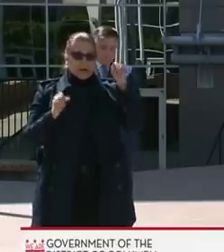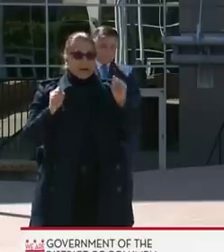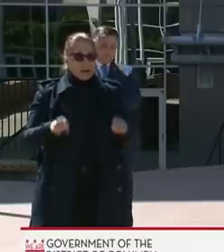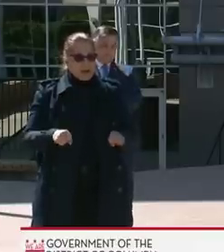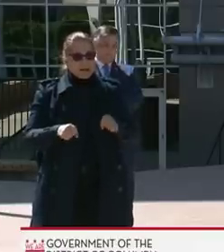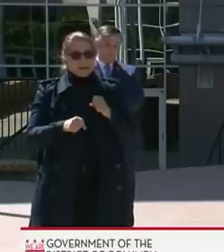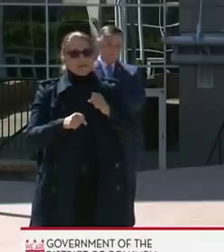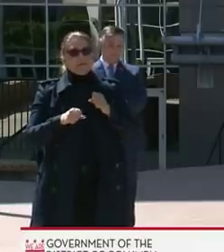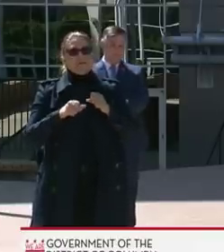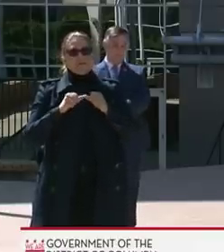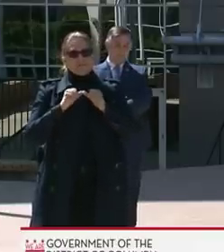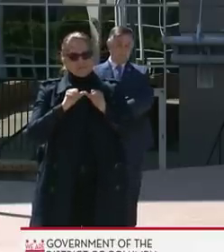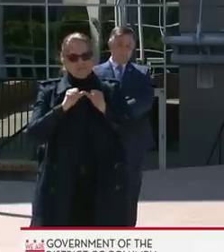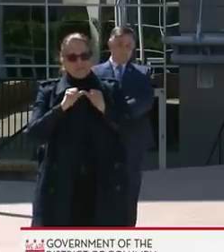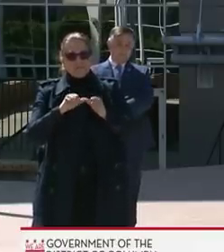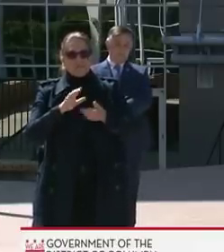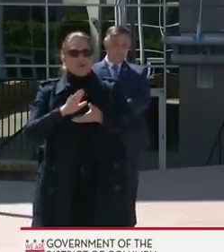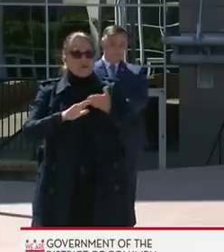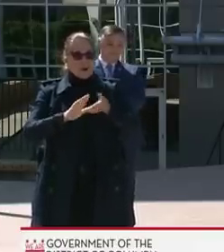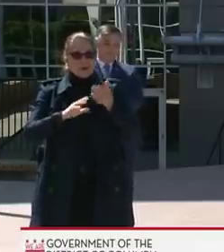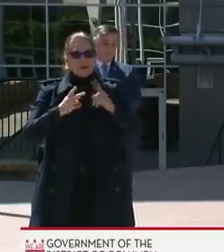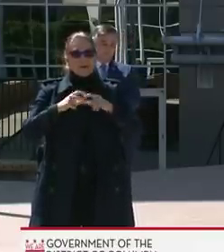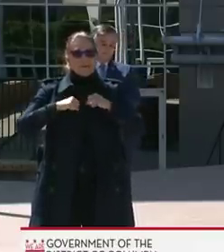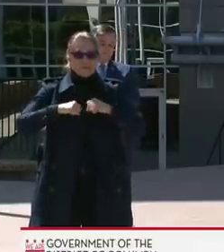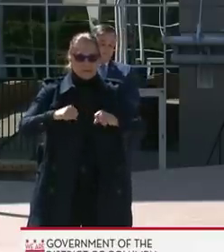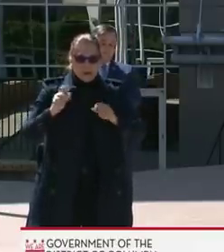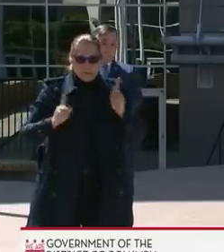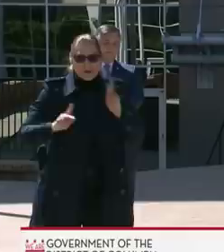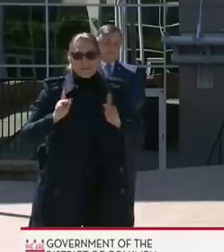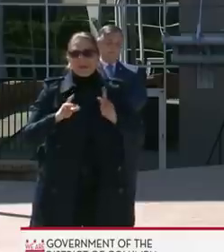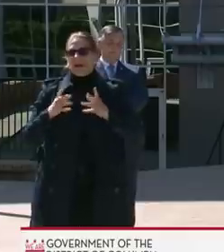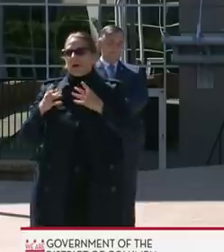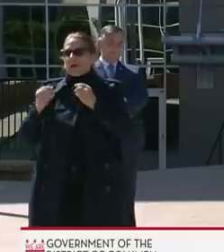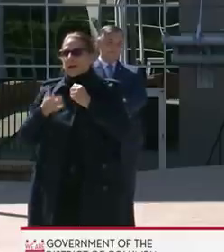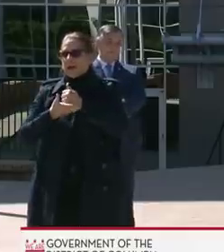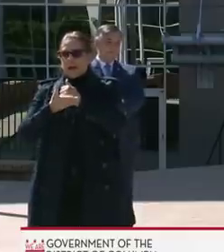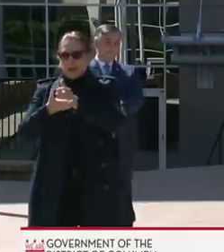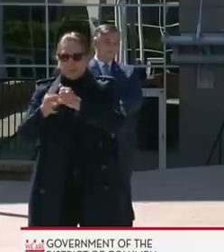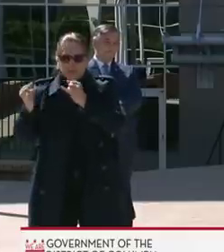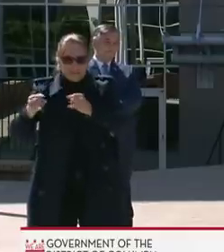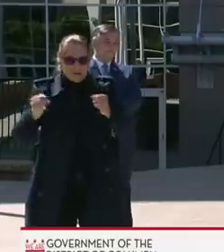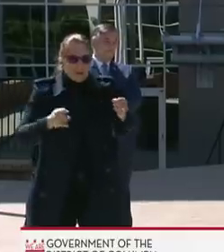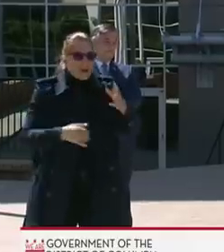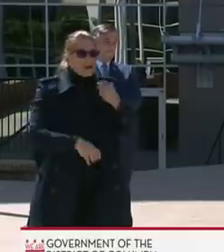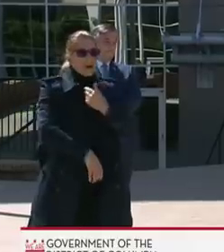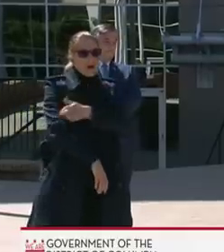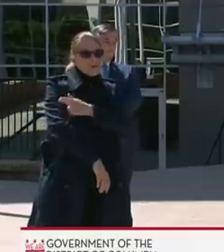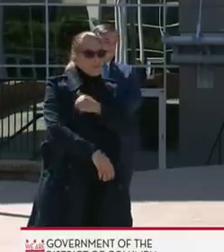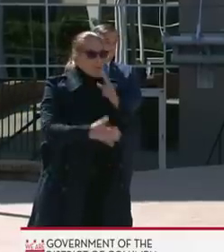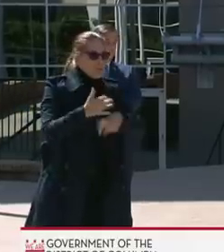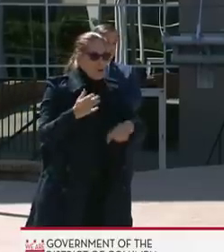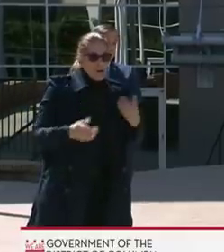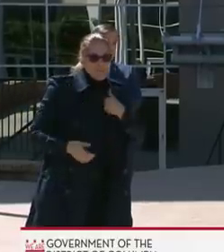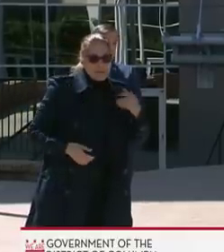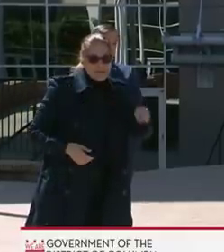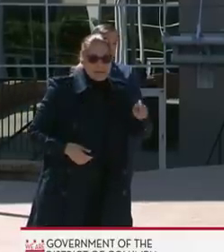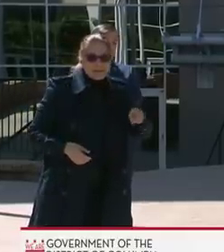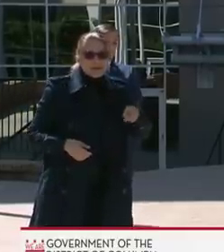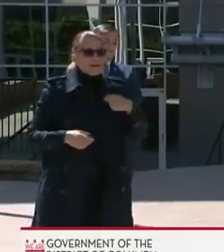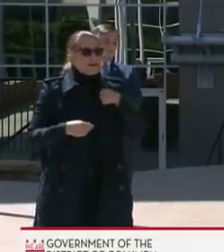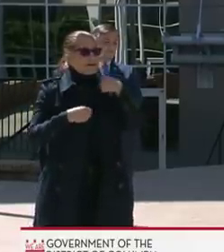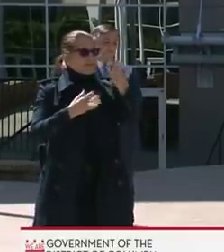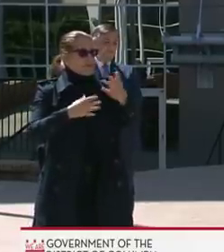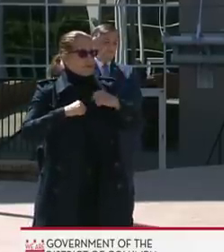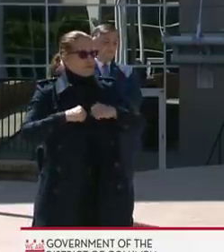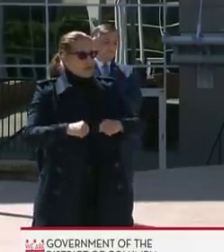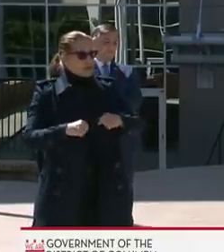that individuals are helped, businesses are helped, and that our hospitals have what they need. Lou? Yes, Mr. Chairman, for you